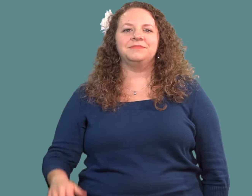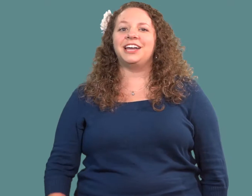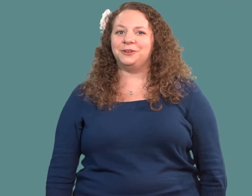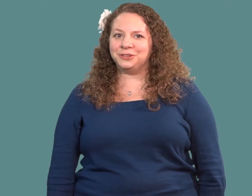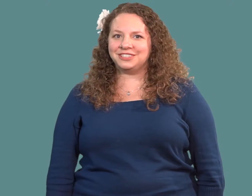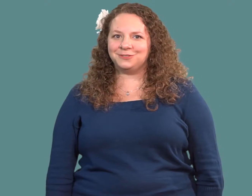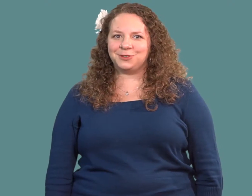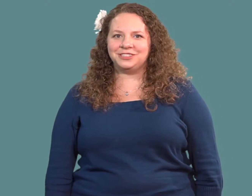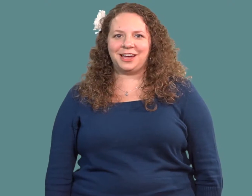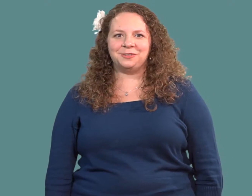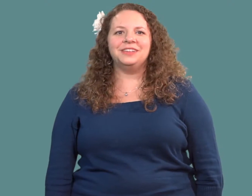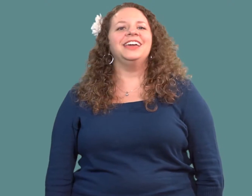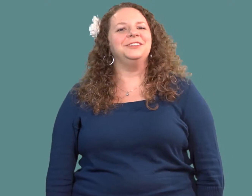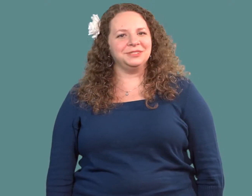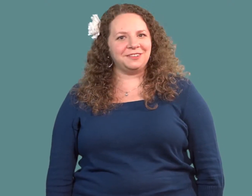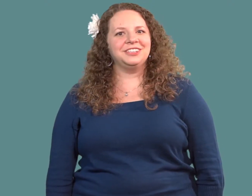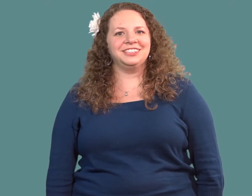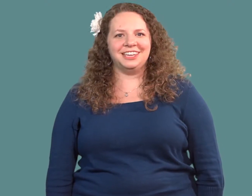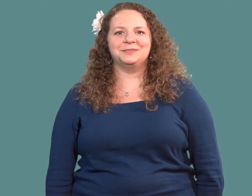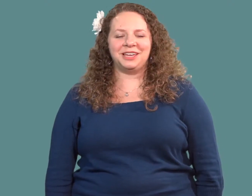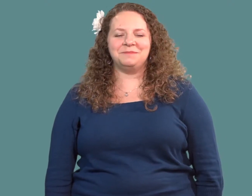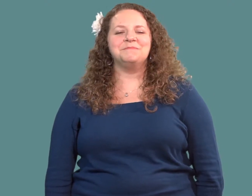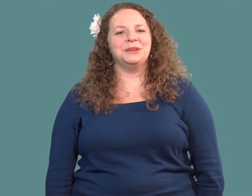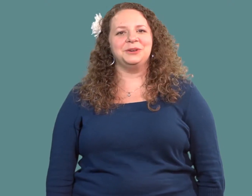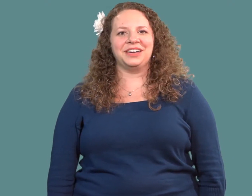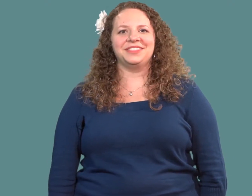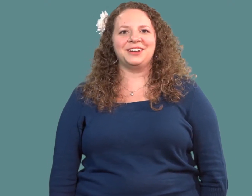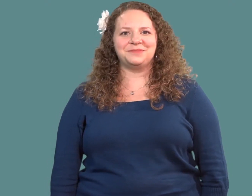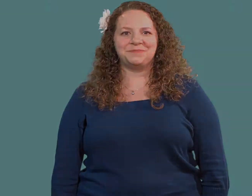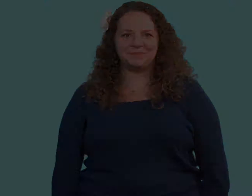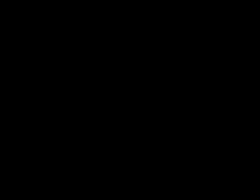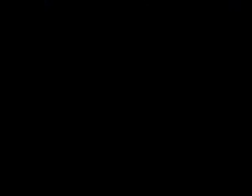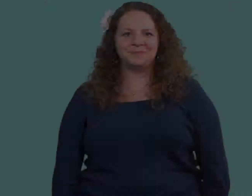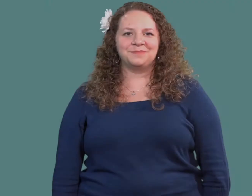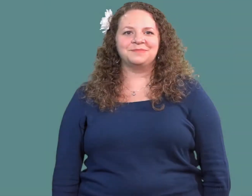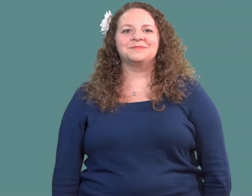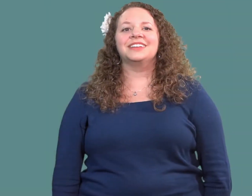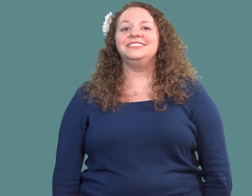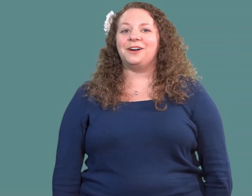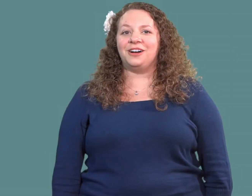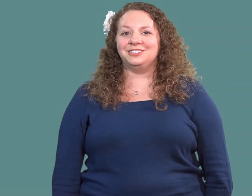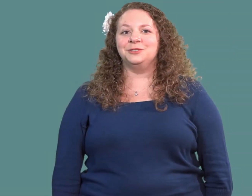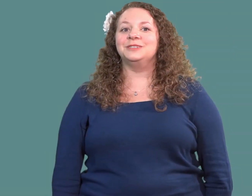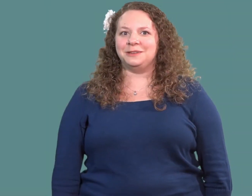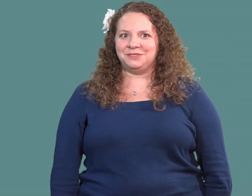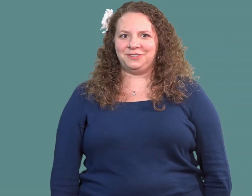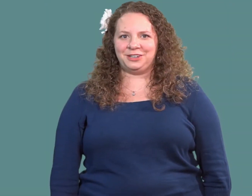I know it looks difficult now, and it will definitely take some time, but you'll get there. Now on to receptive